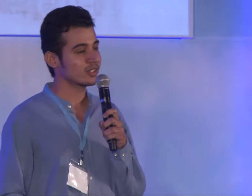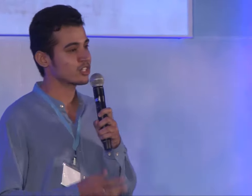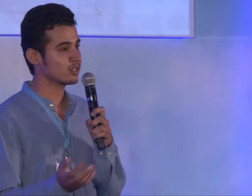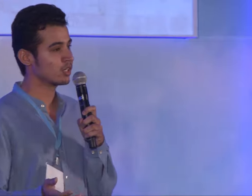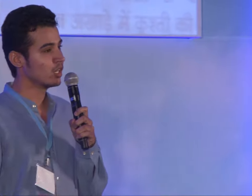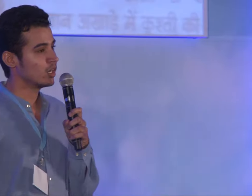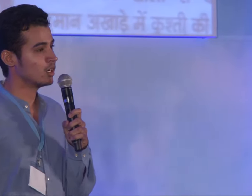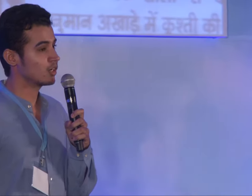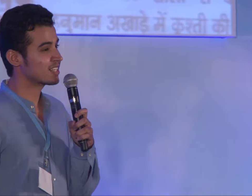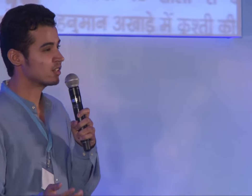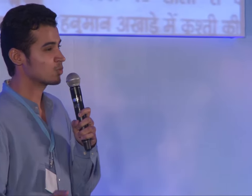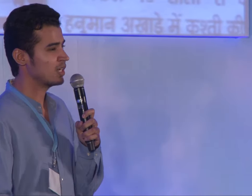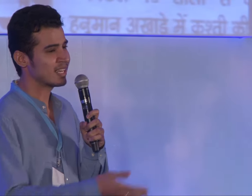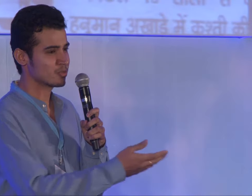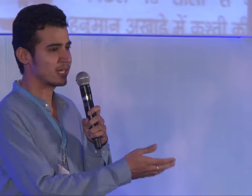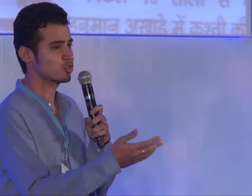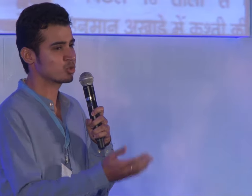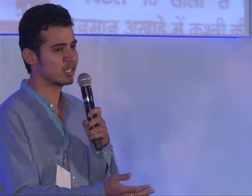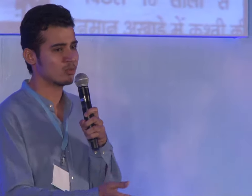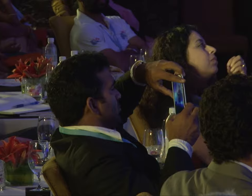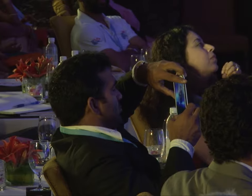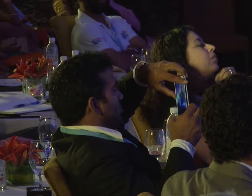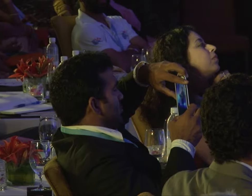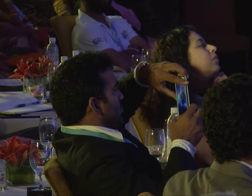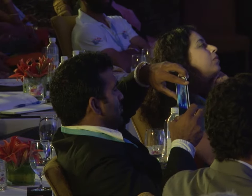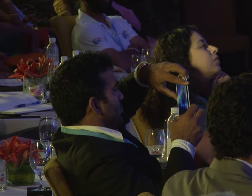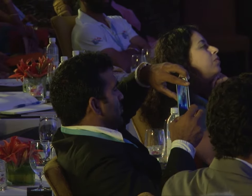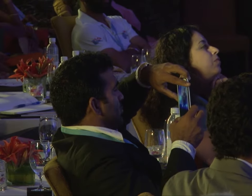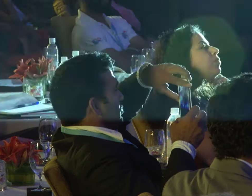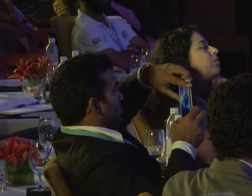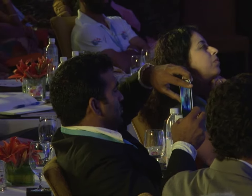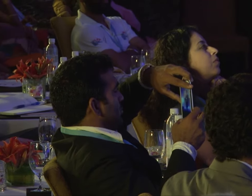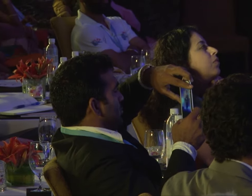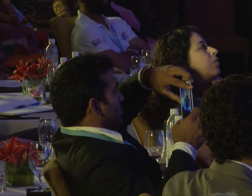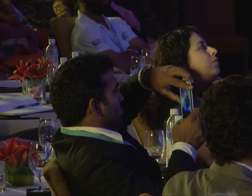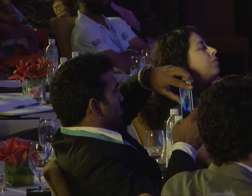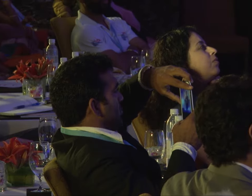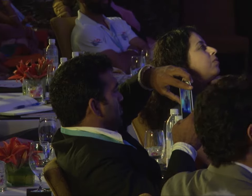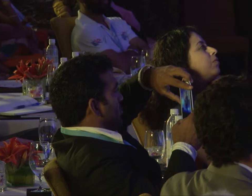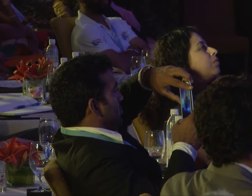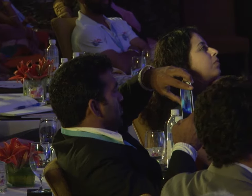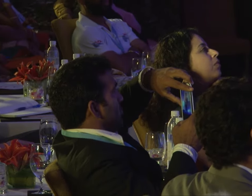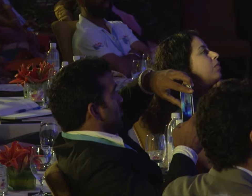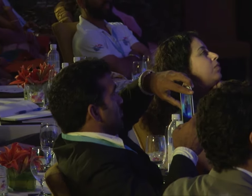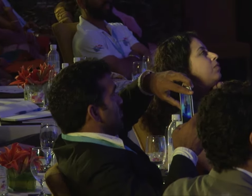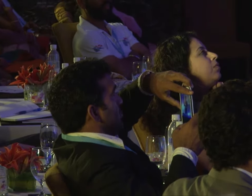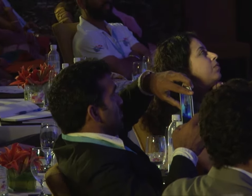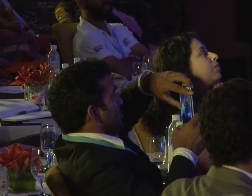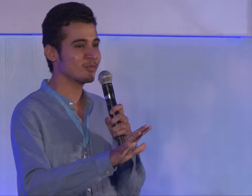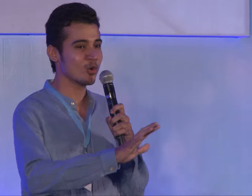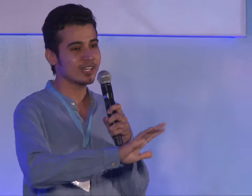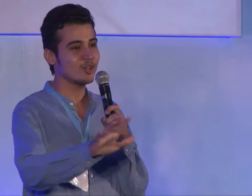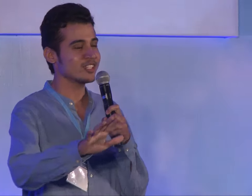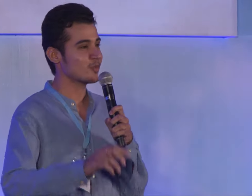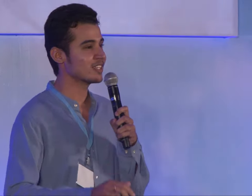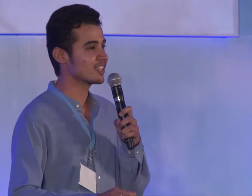for producing international wrestlers. It has produced Sushil Kumar and Yogesh Padatt also. So I go in and for 20 minutes I